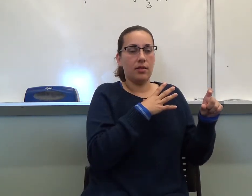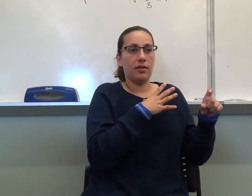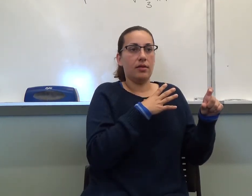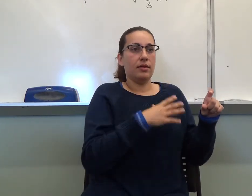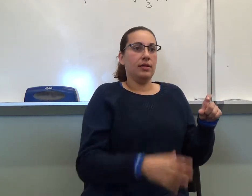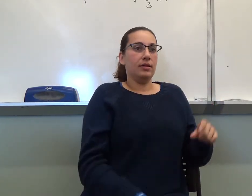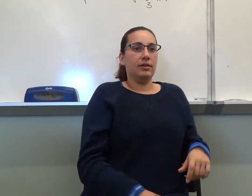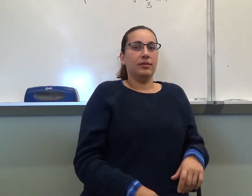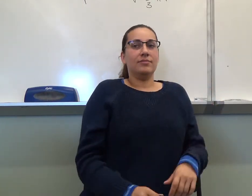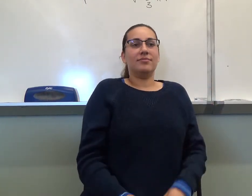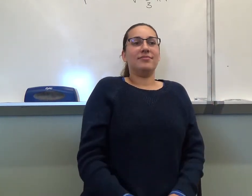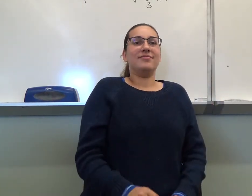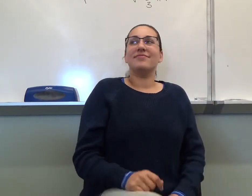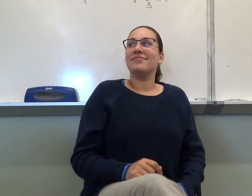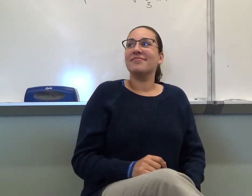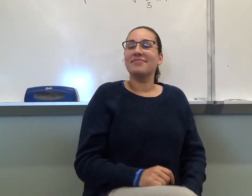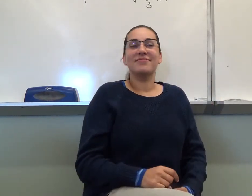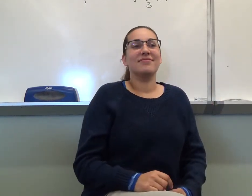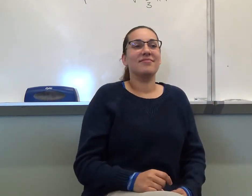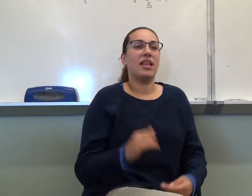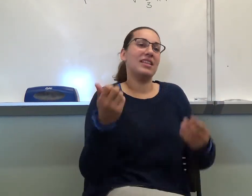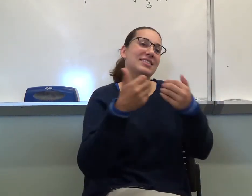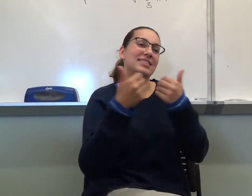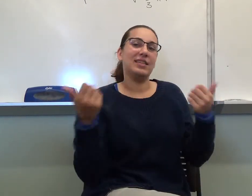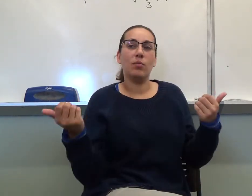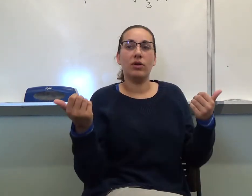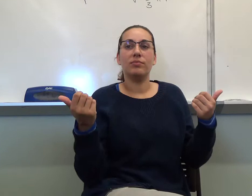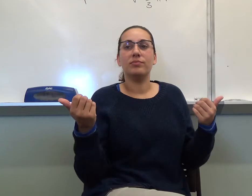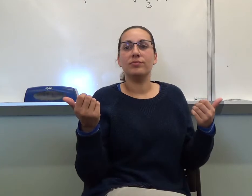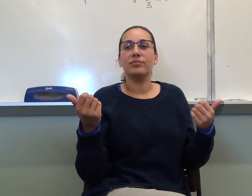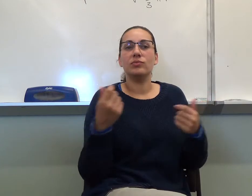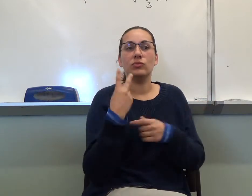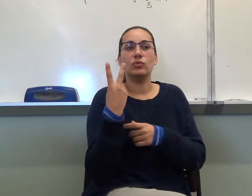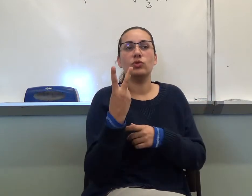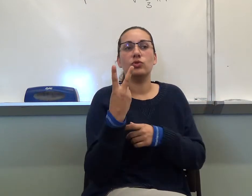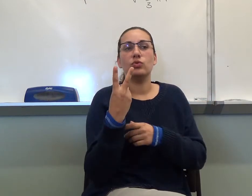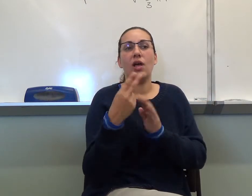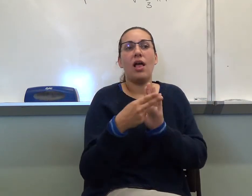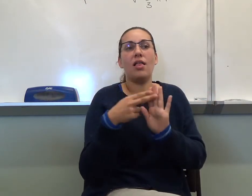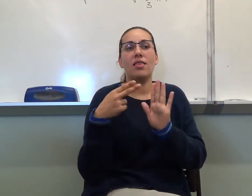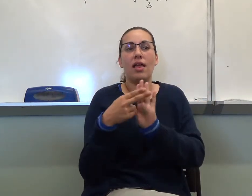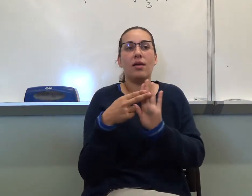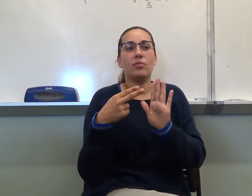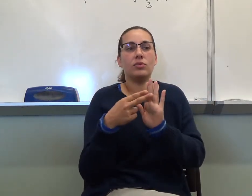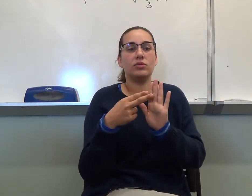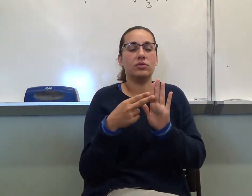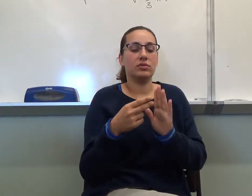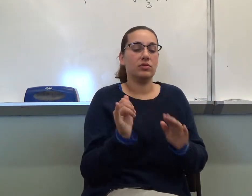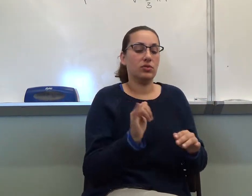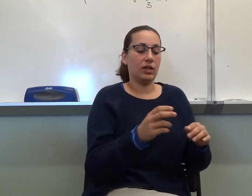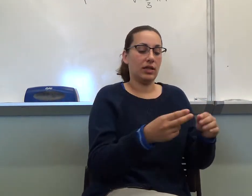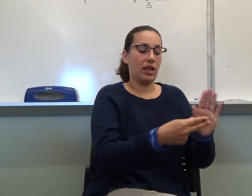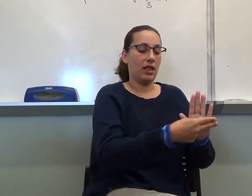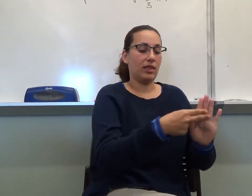row. This is split up into 2 labels. The horizontal label is the driver,